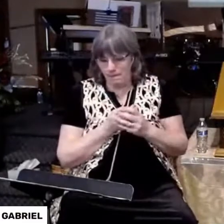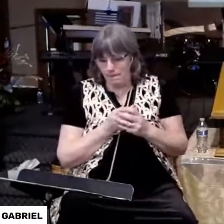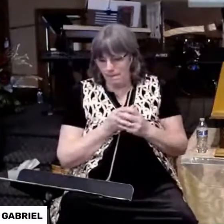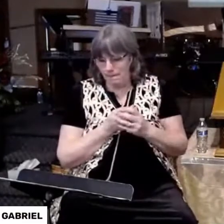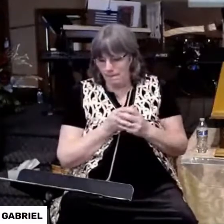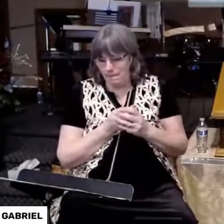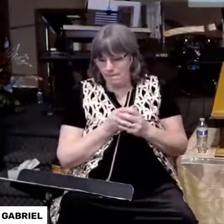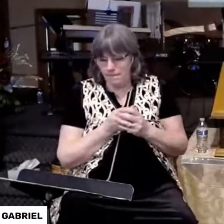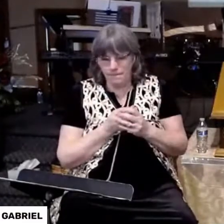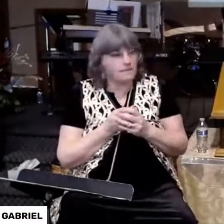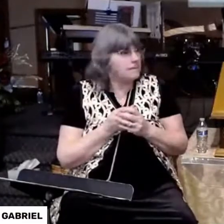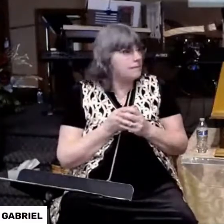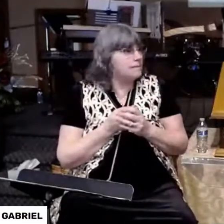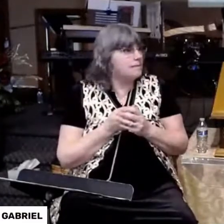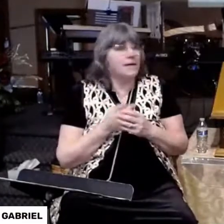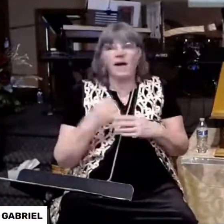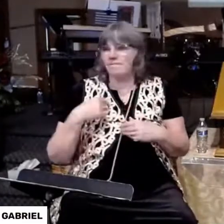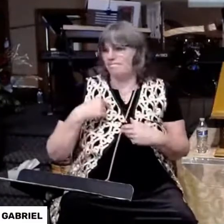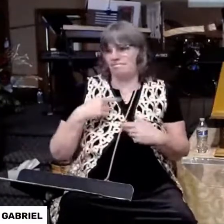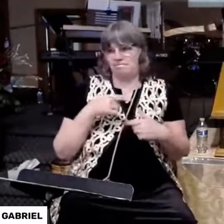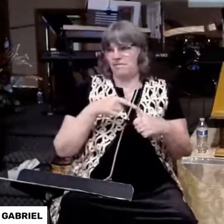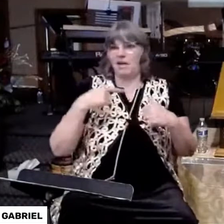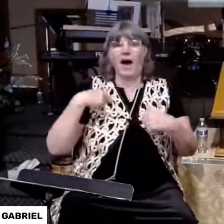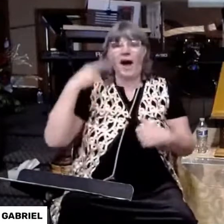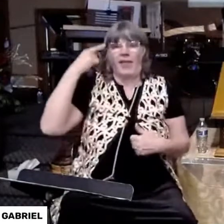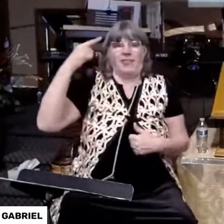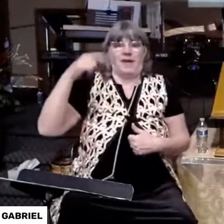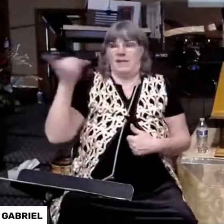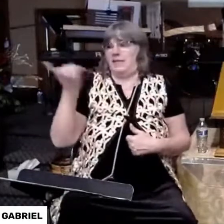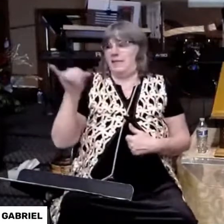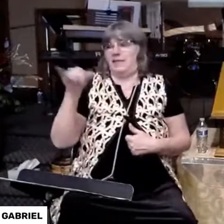To be honest, I think we need to learn the same things.